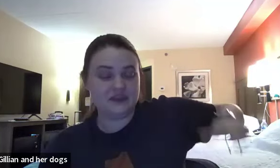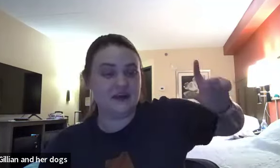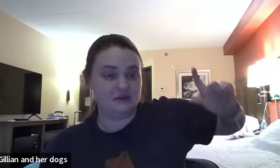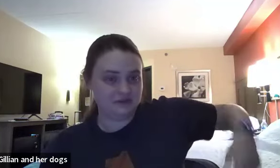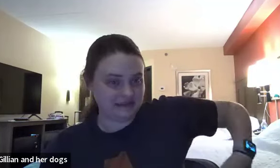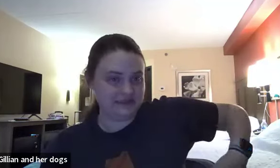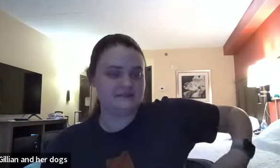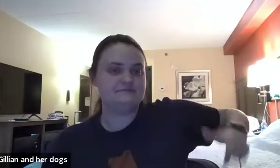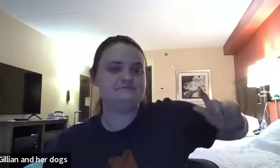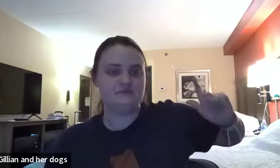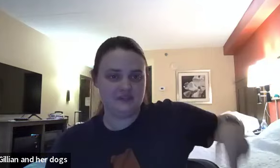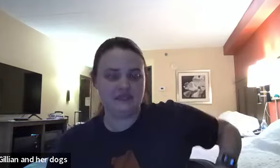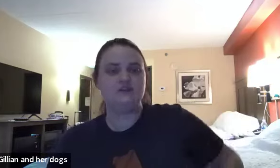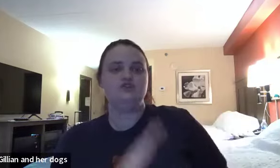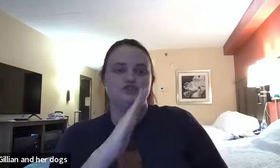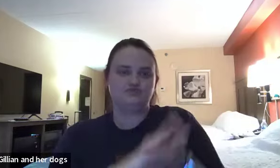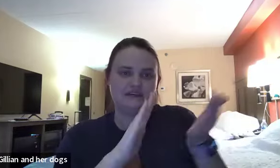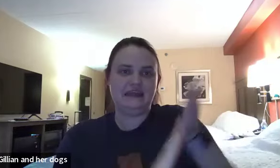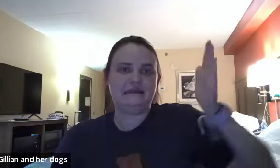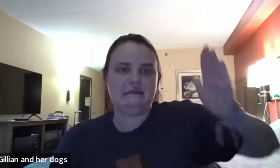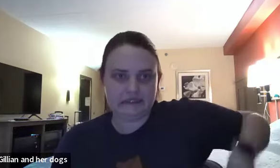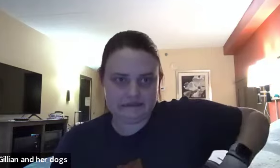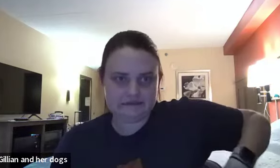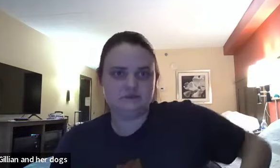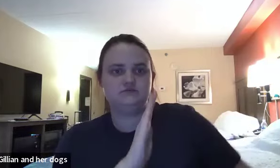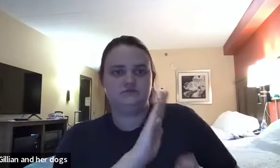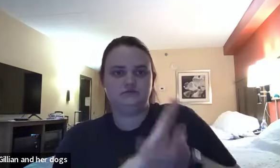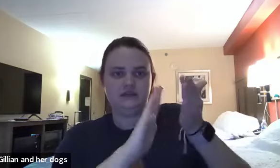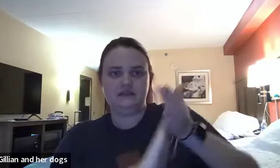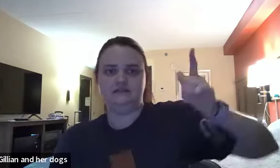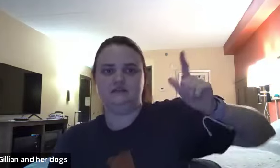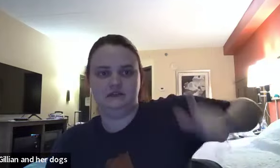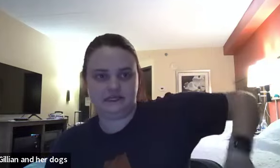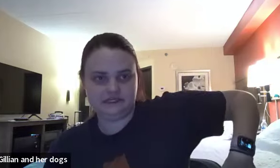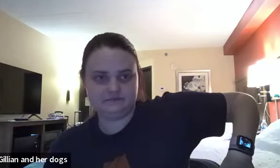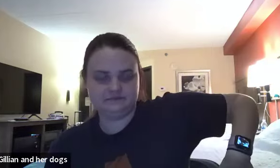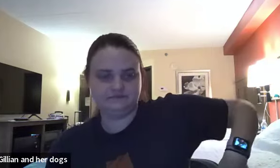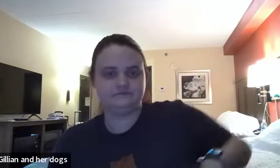an L, late, late. So running late, running late.